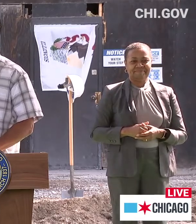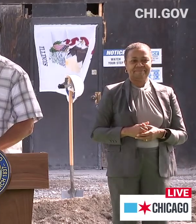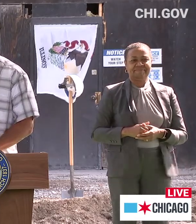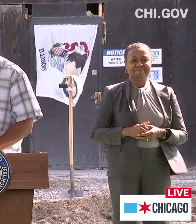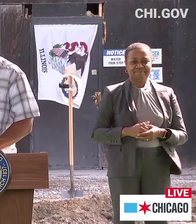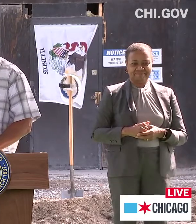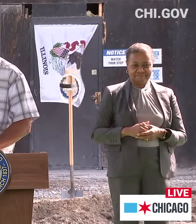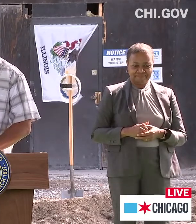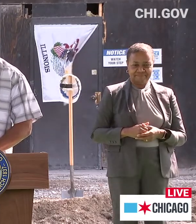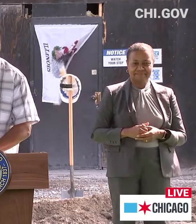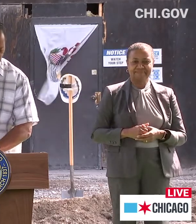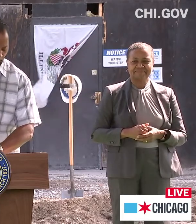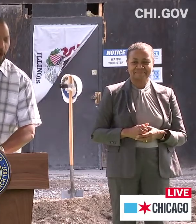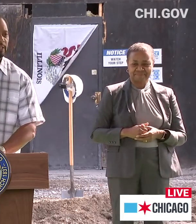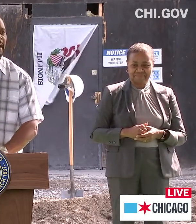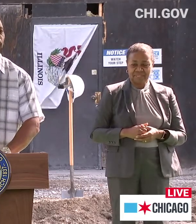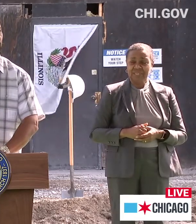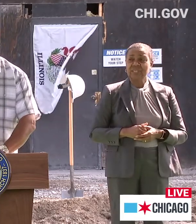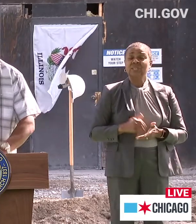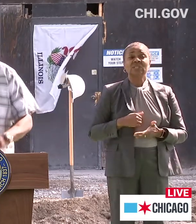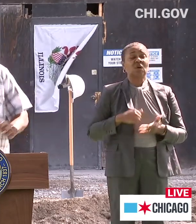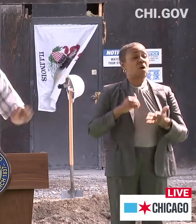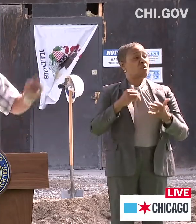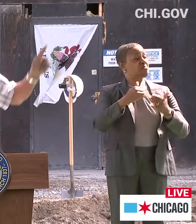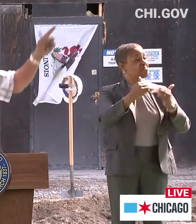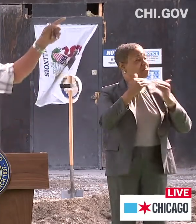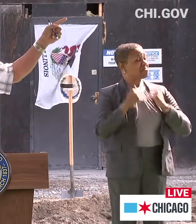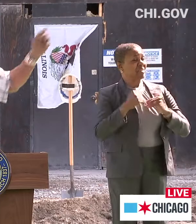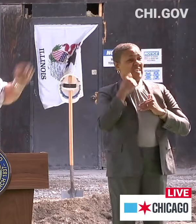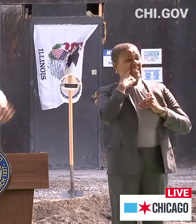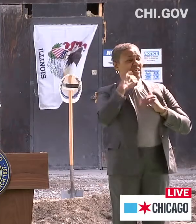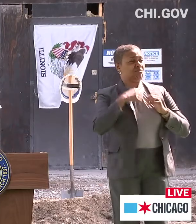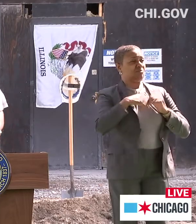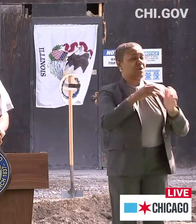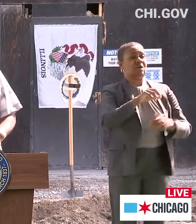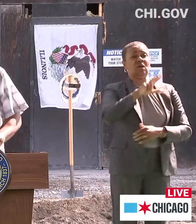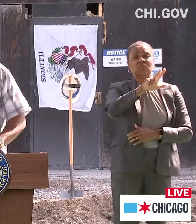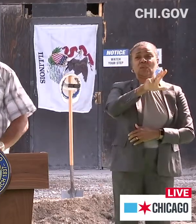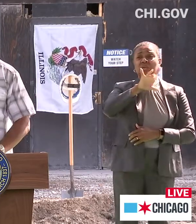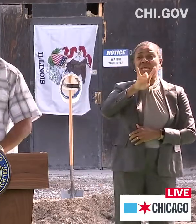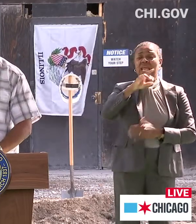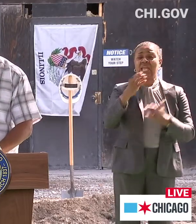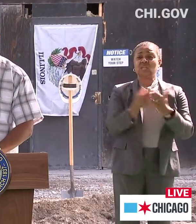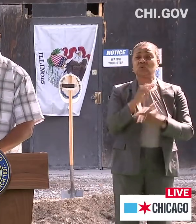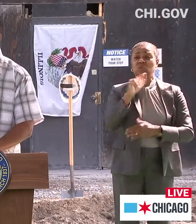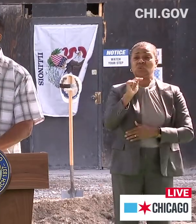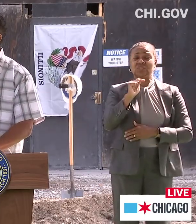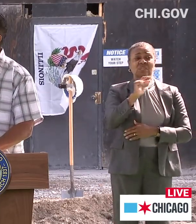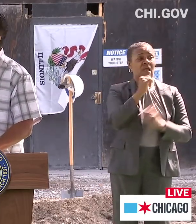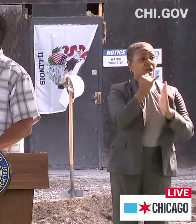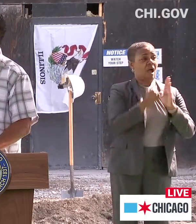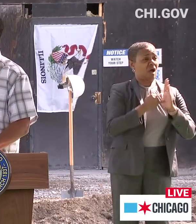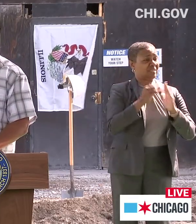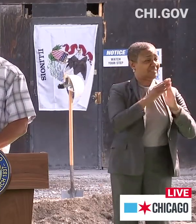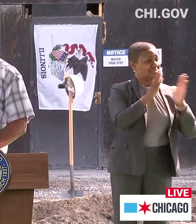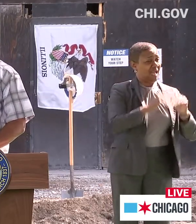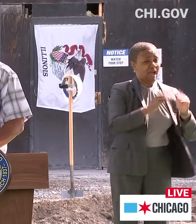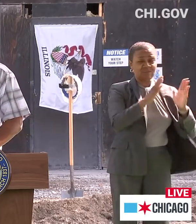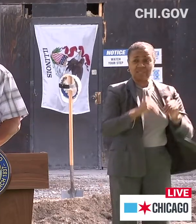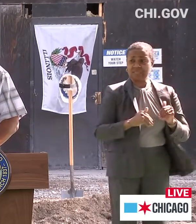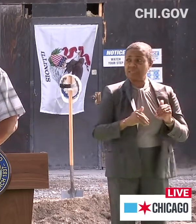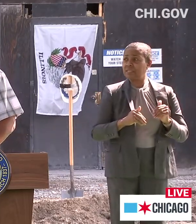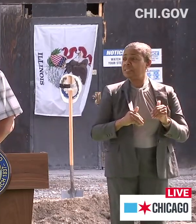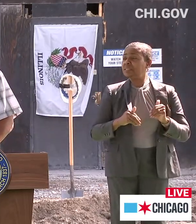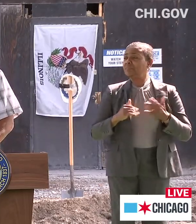And so we topped that off with the artist housing that we just built, 38 new units of artist housing just up the street. So I just wanted to give you